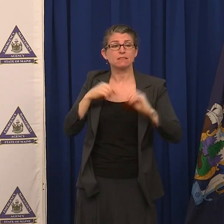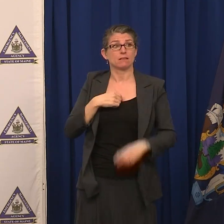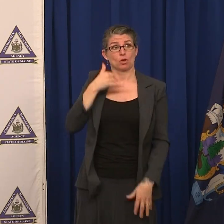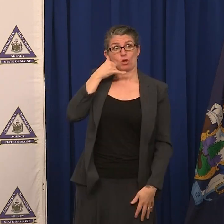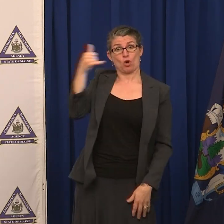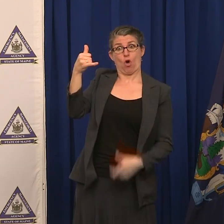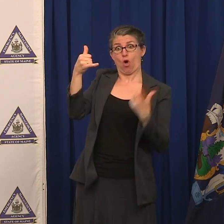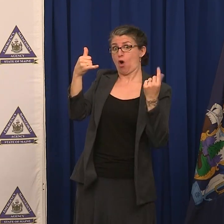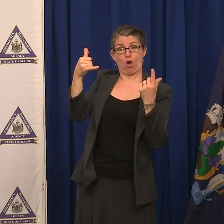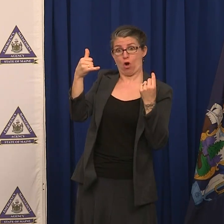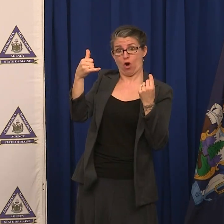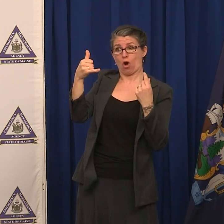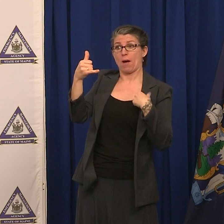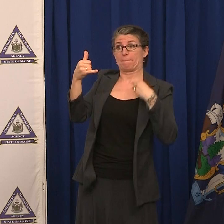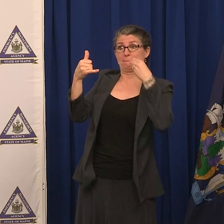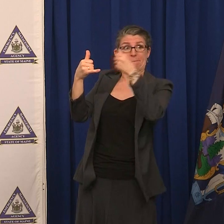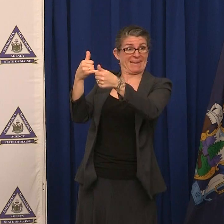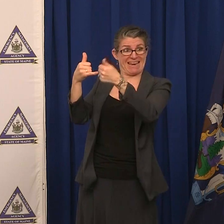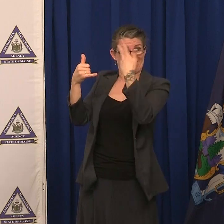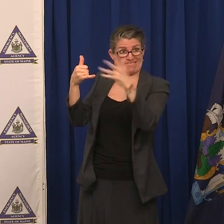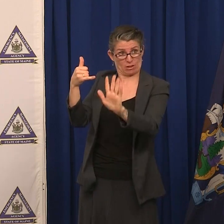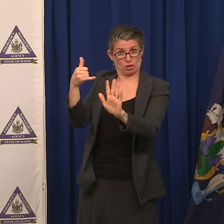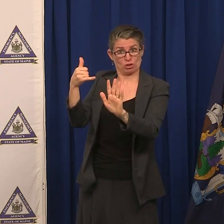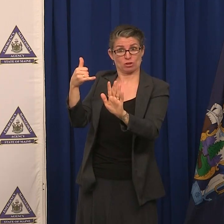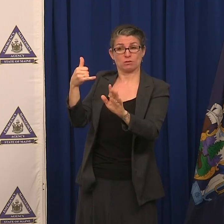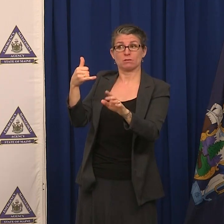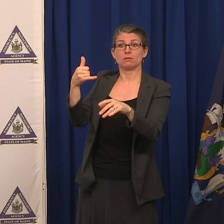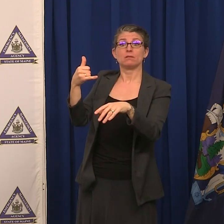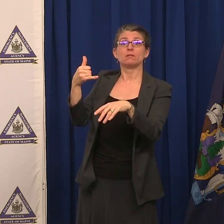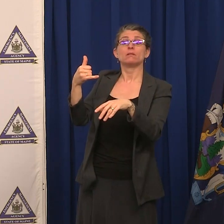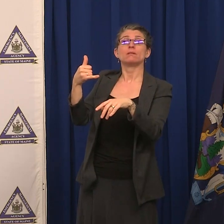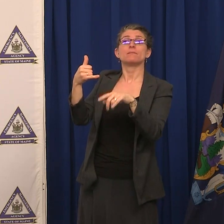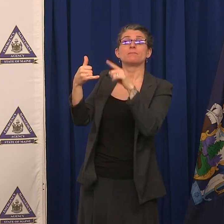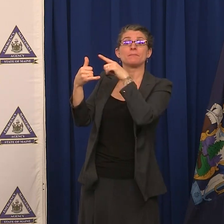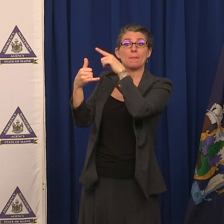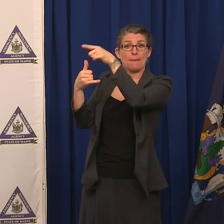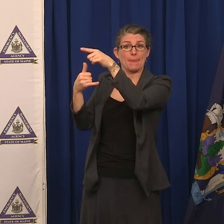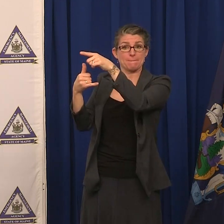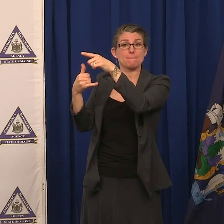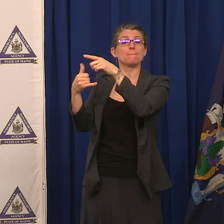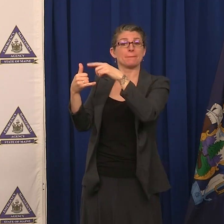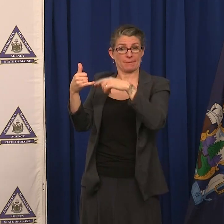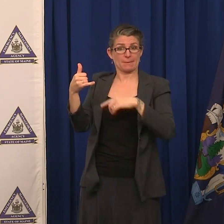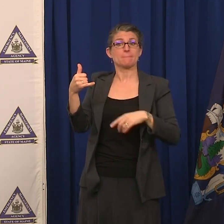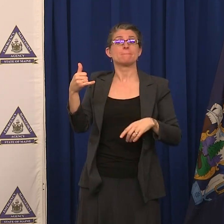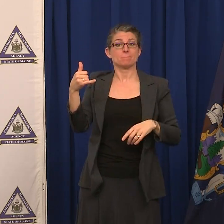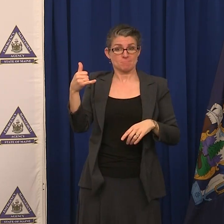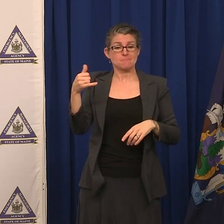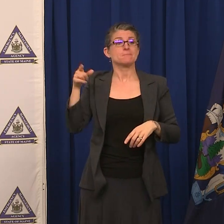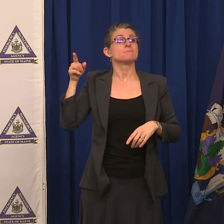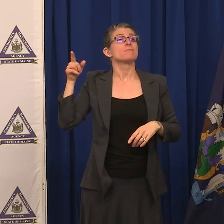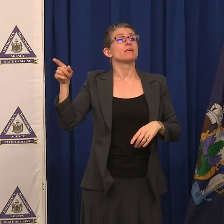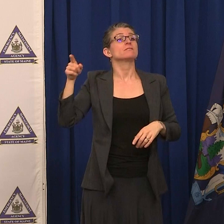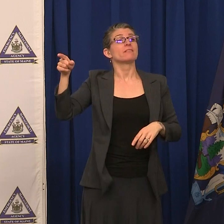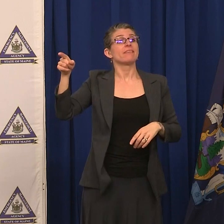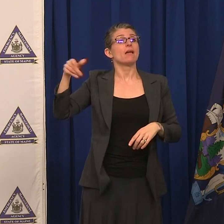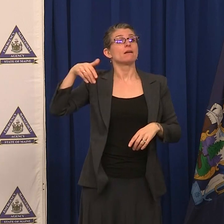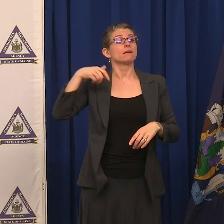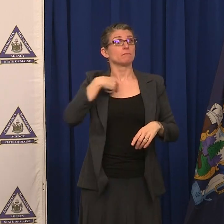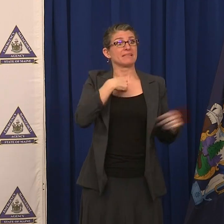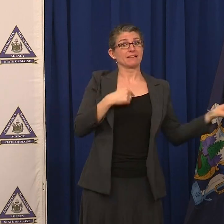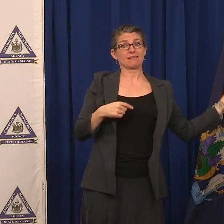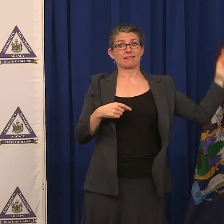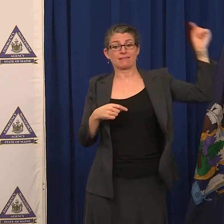in, they had a table at the very beginning, at the very top entrance with everyone's names on it for their orders. You grabbed your orders and you walked right